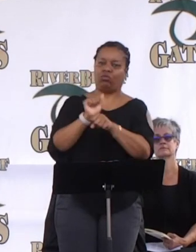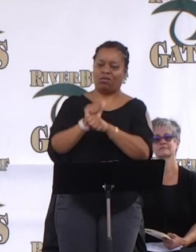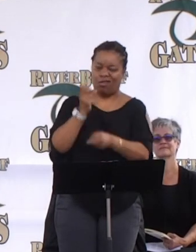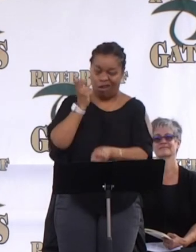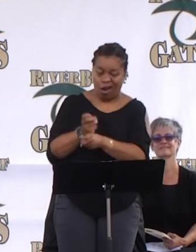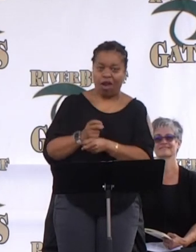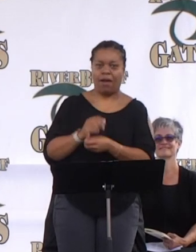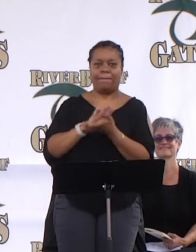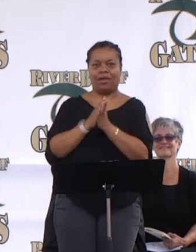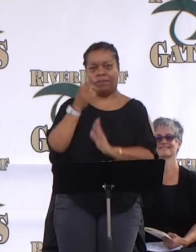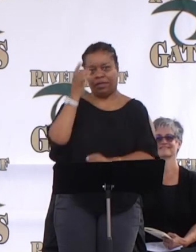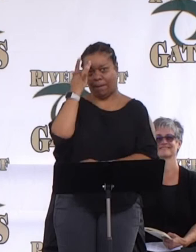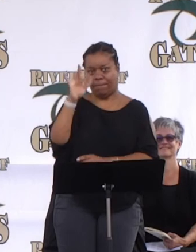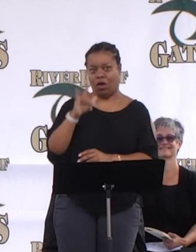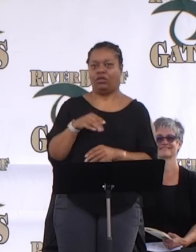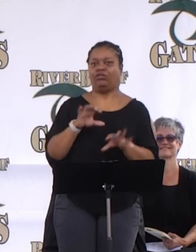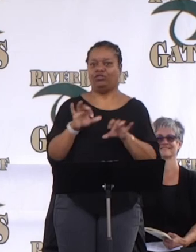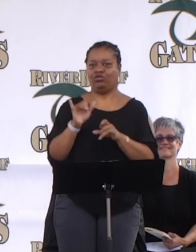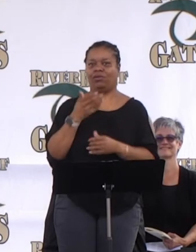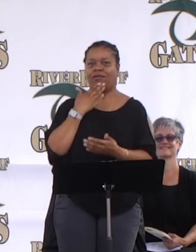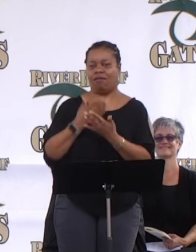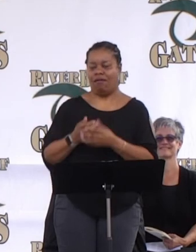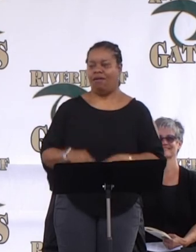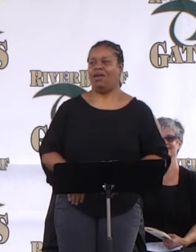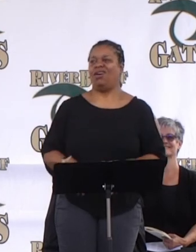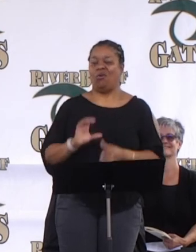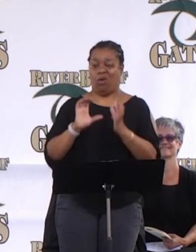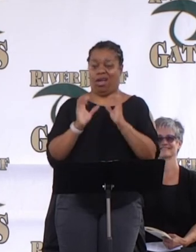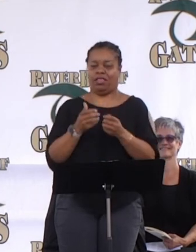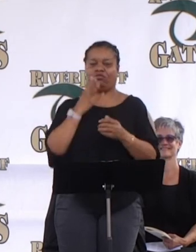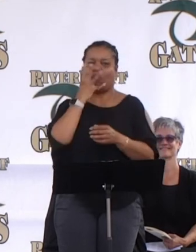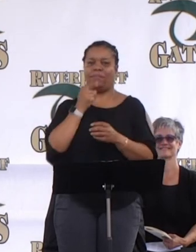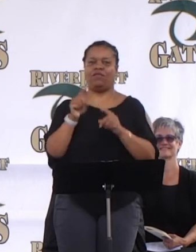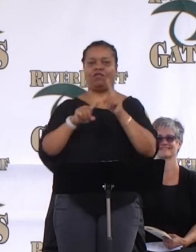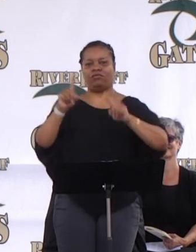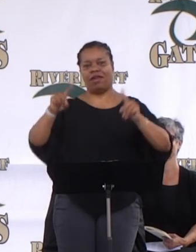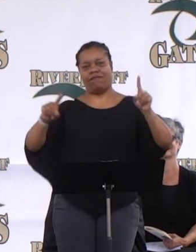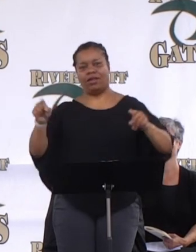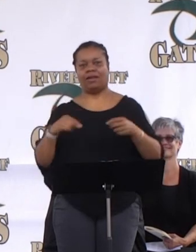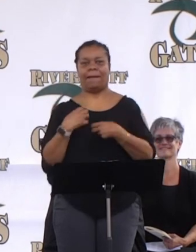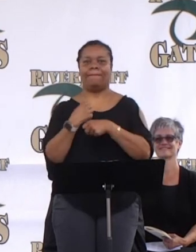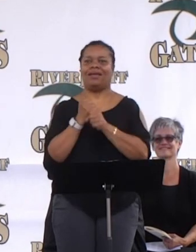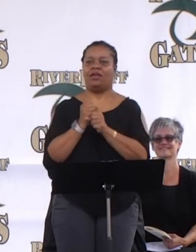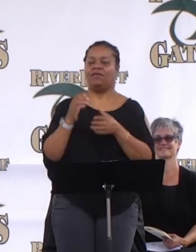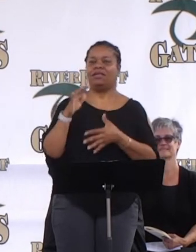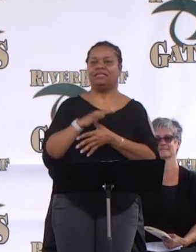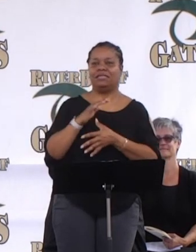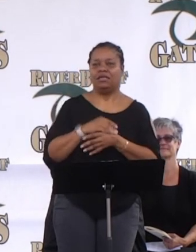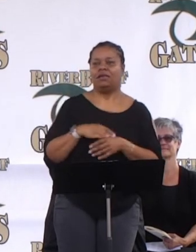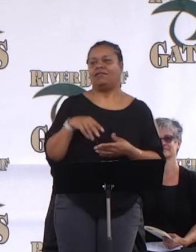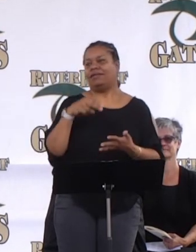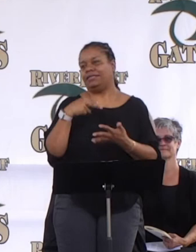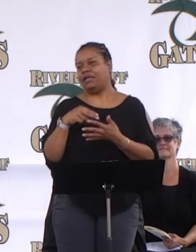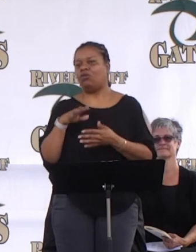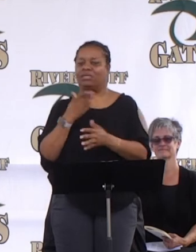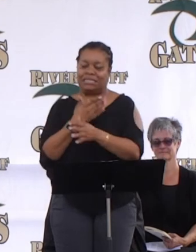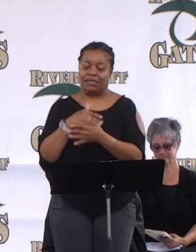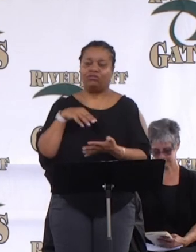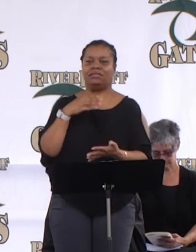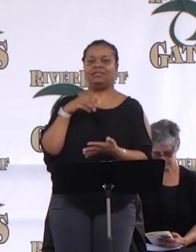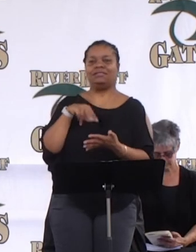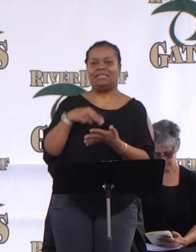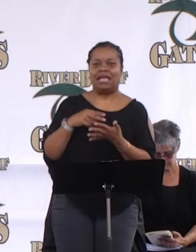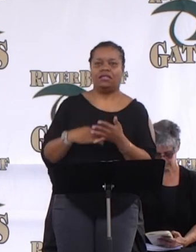and doing good. We are a class with beautiful diversity, a class made up of singers, a class made up of dancers,